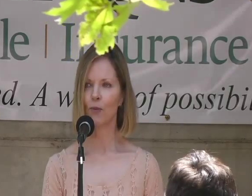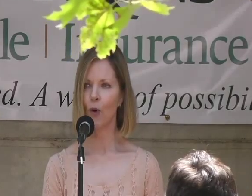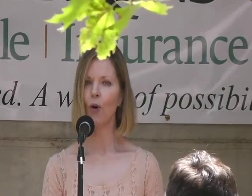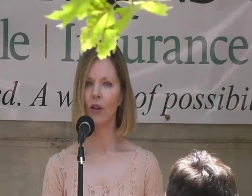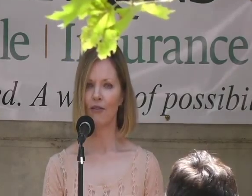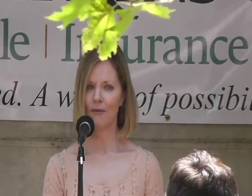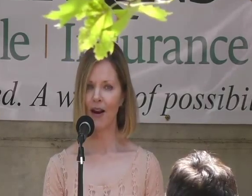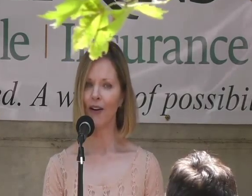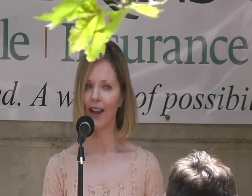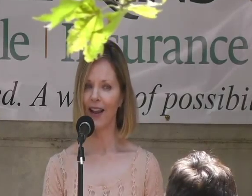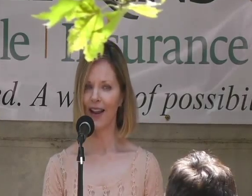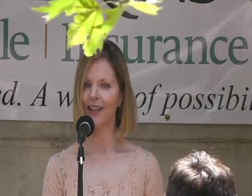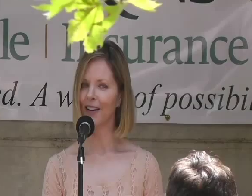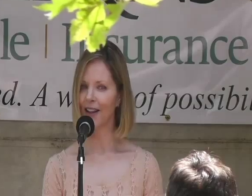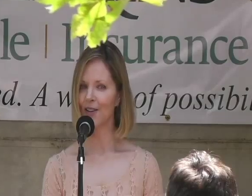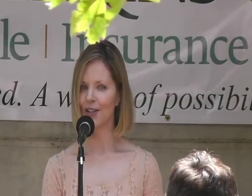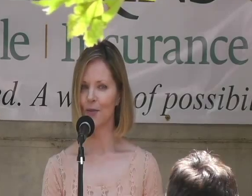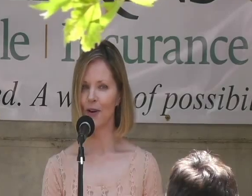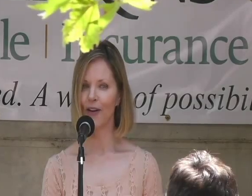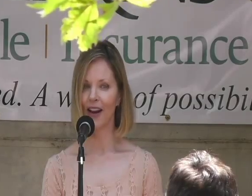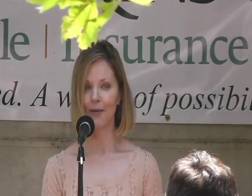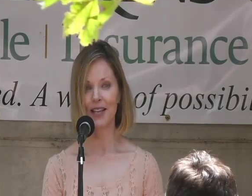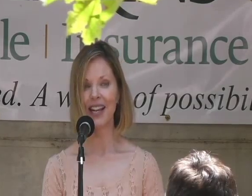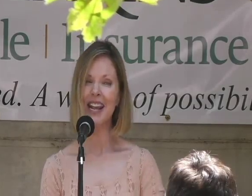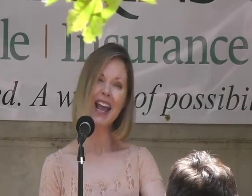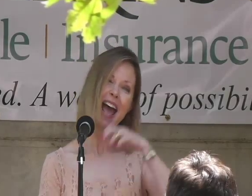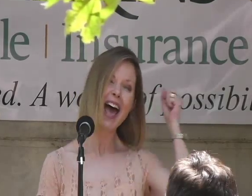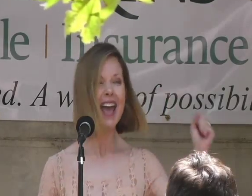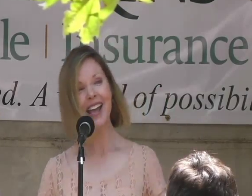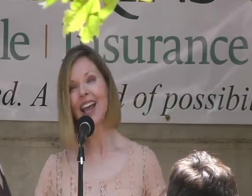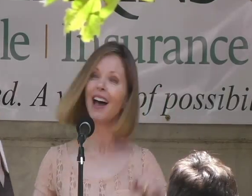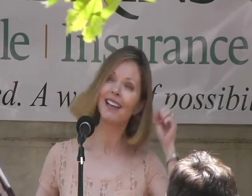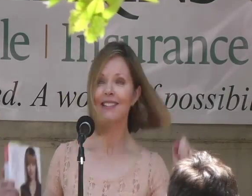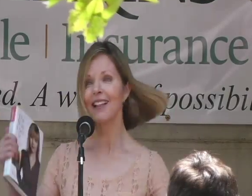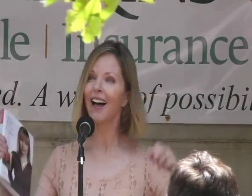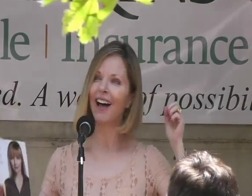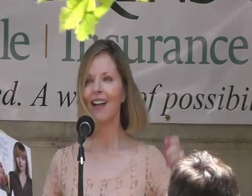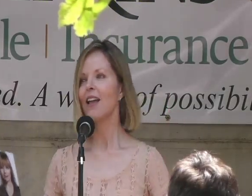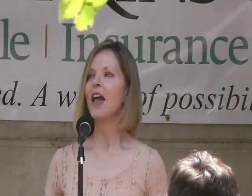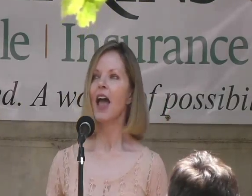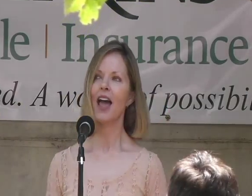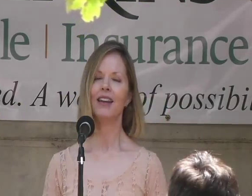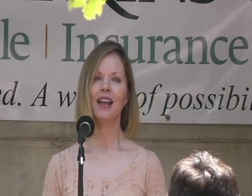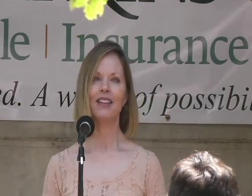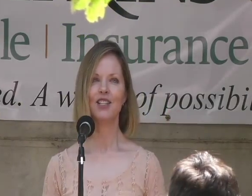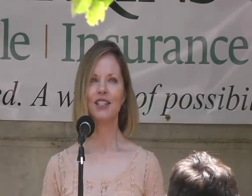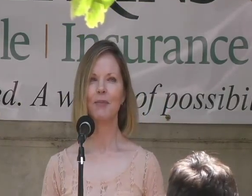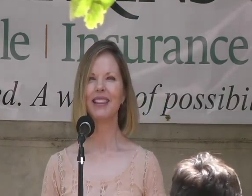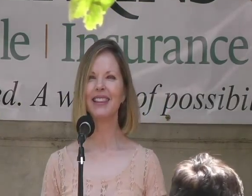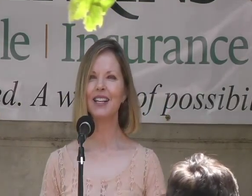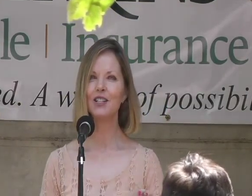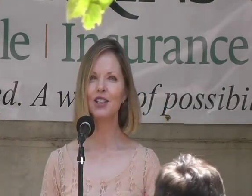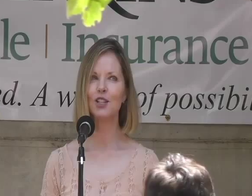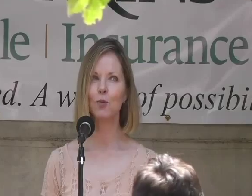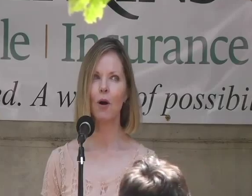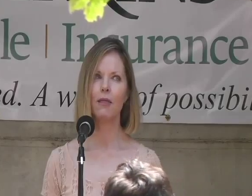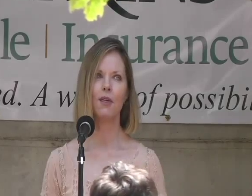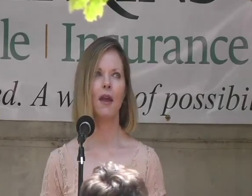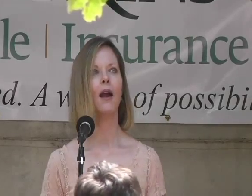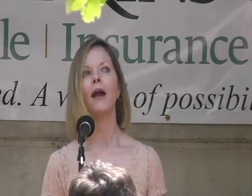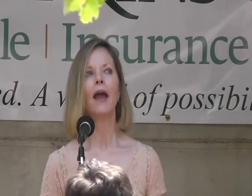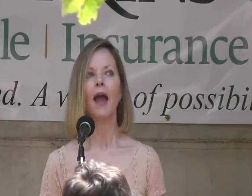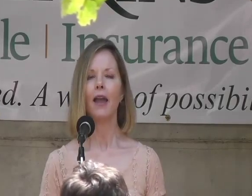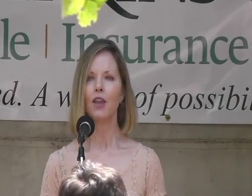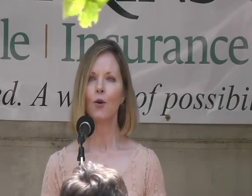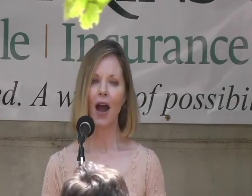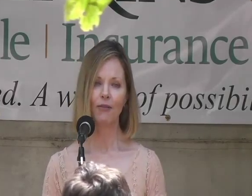got this role of Mary in Little House on the Prairie." And I was like, "Yay, yes, Mom!" And then she said, "But there's just one